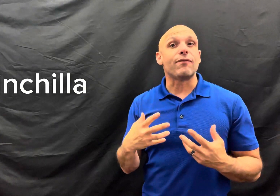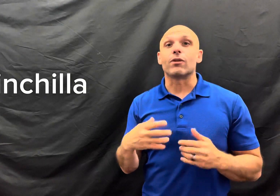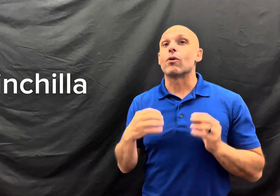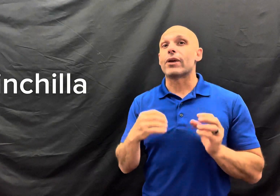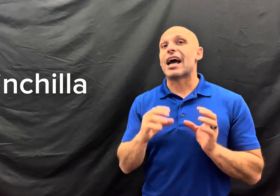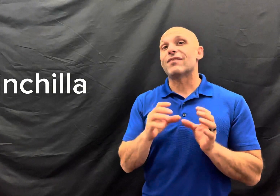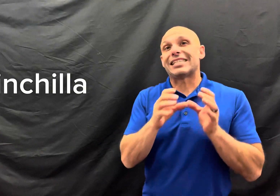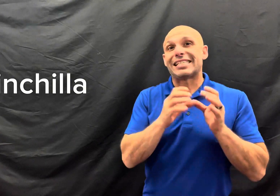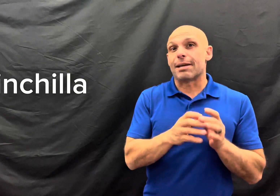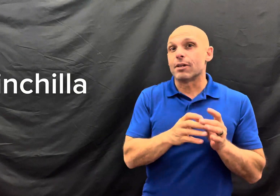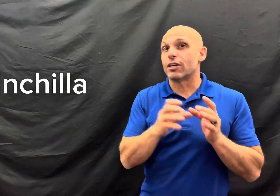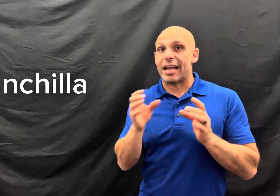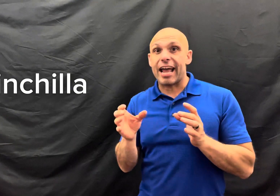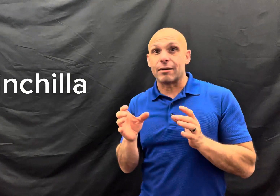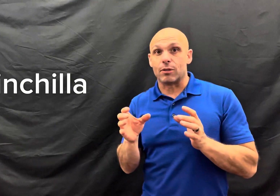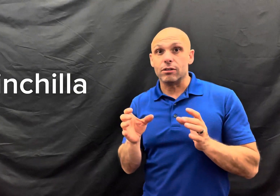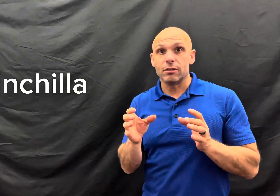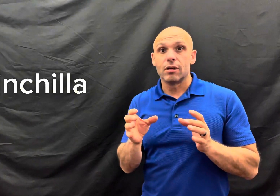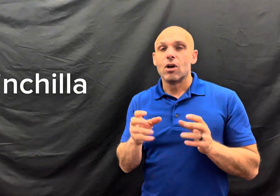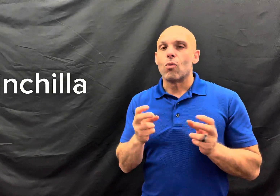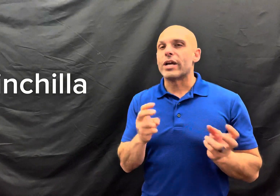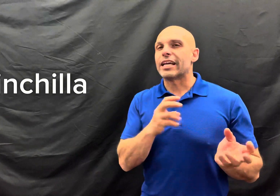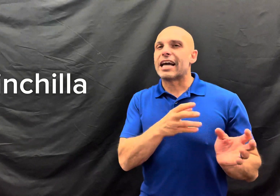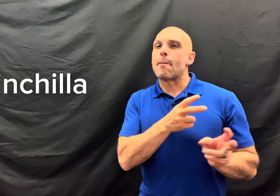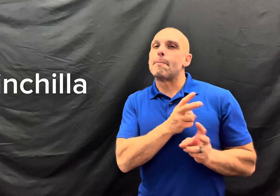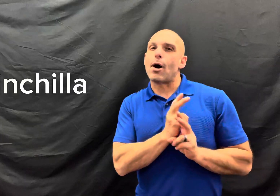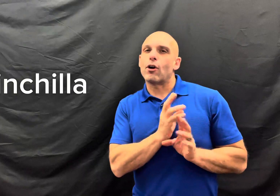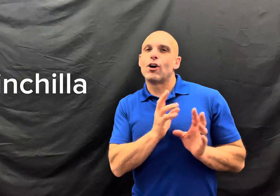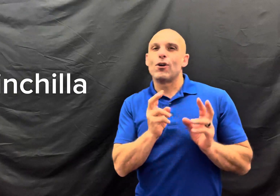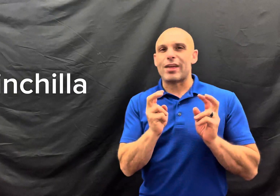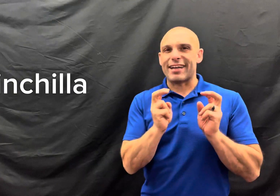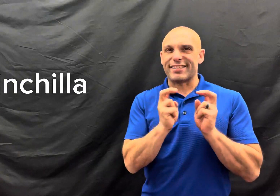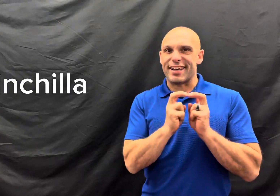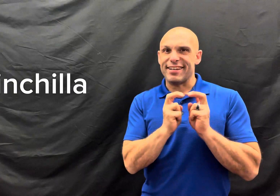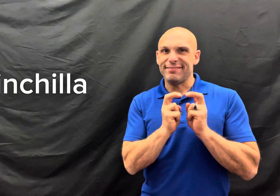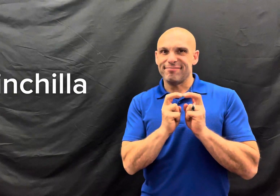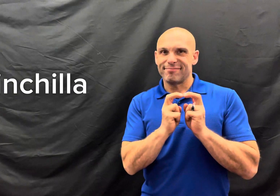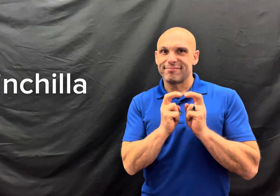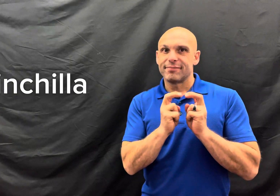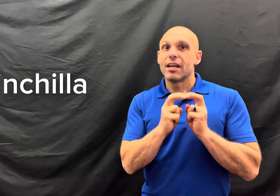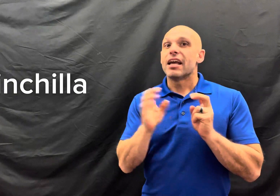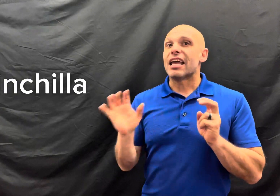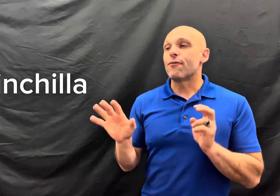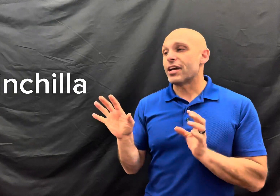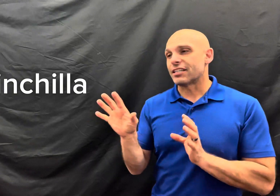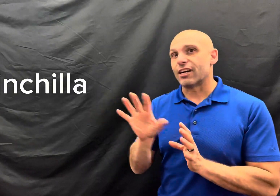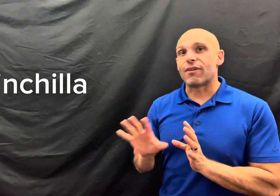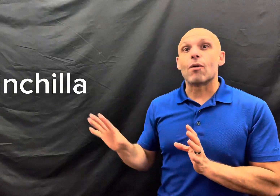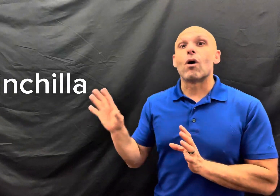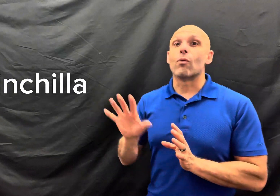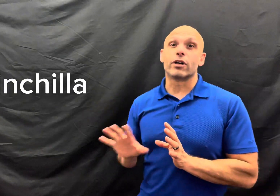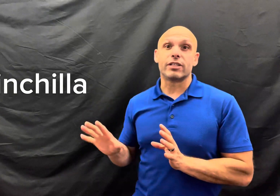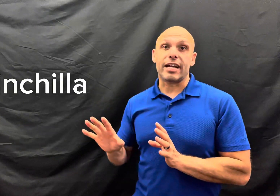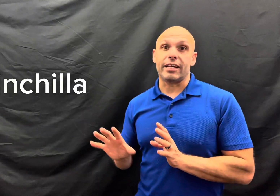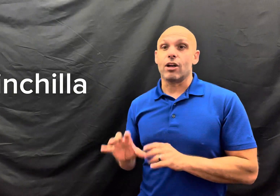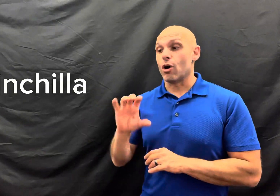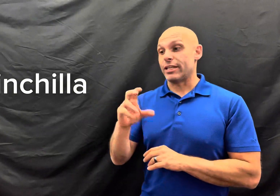When we have a similar animal, we can kind of borrow that sign if we clarify what we're signing. Oh, it's